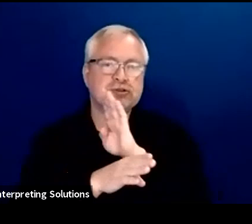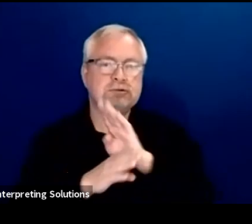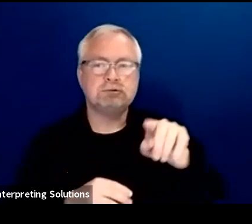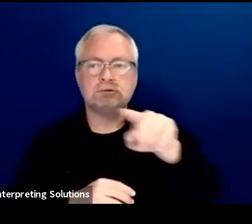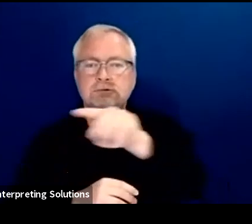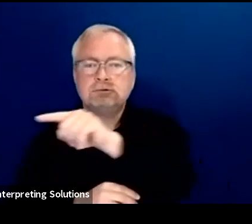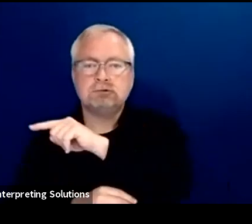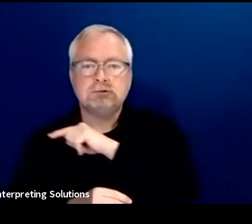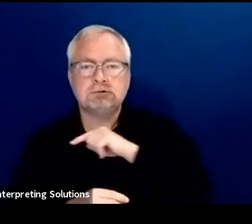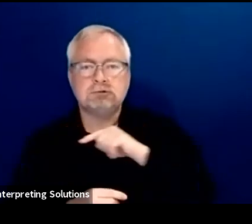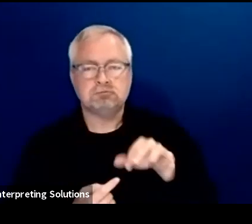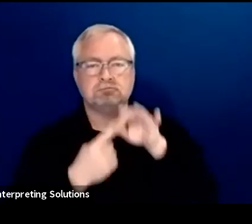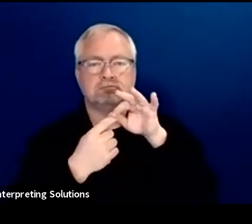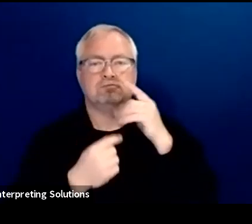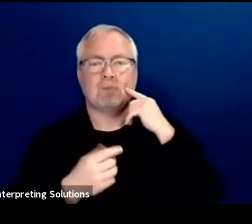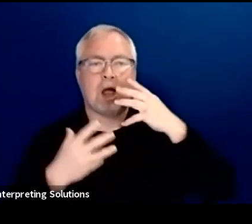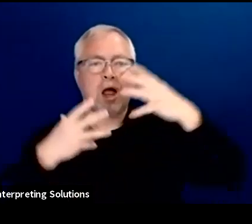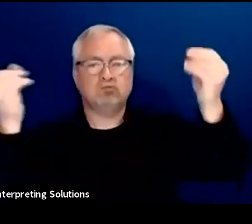back to work?